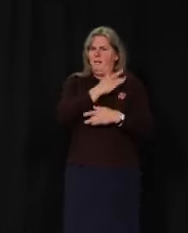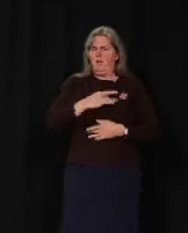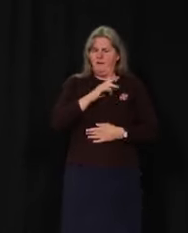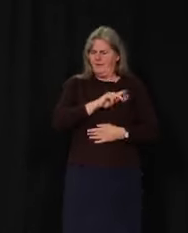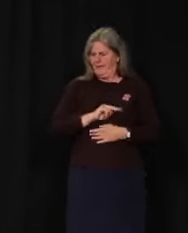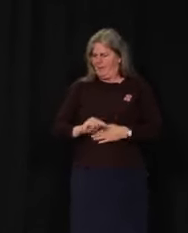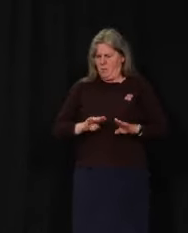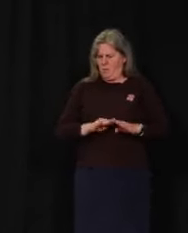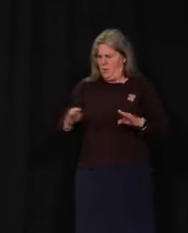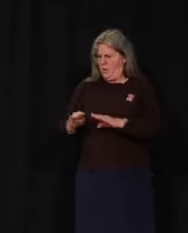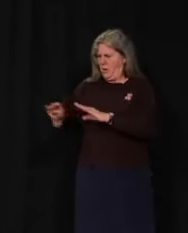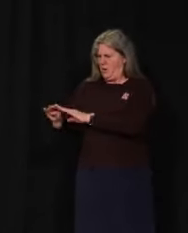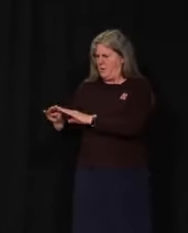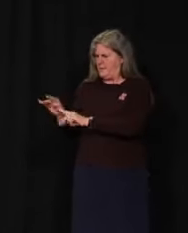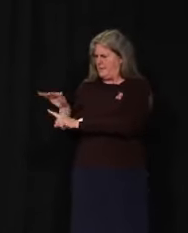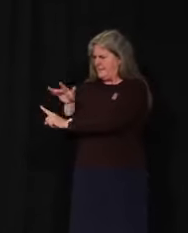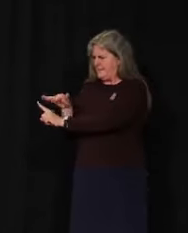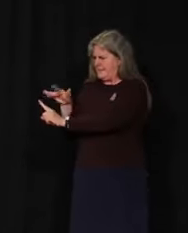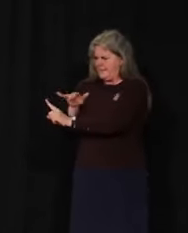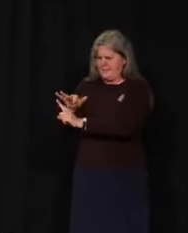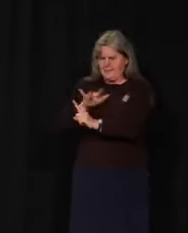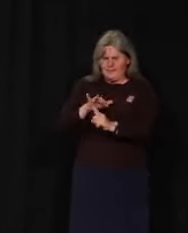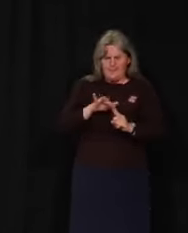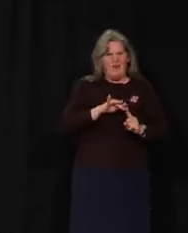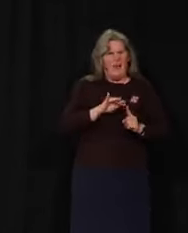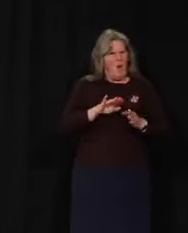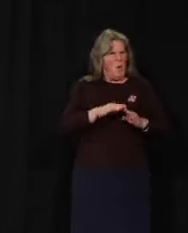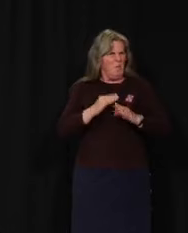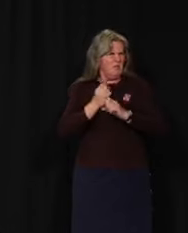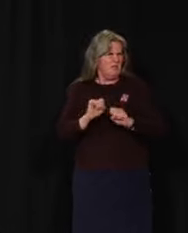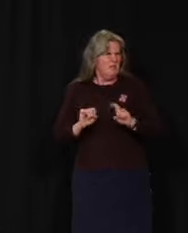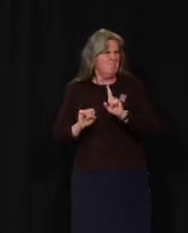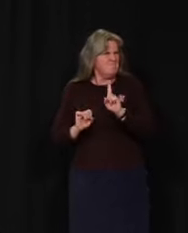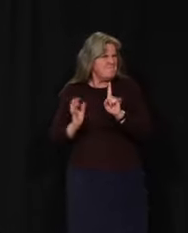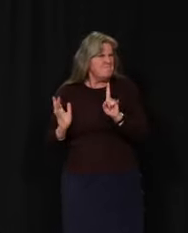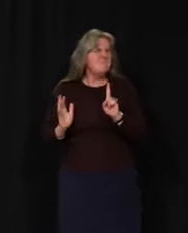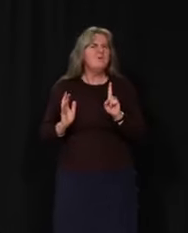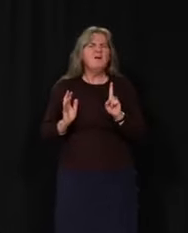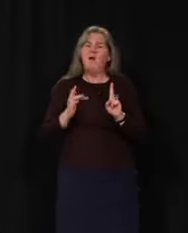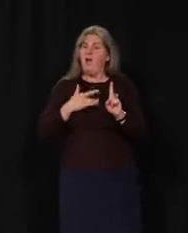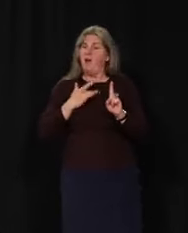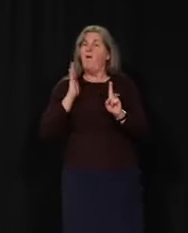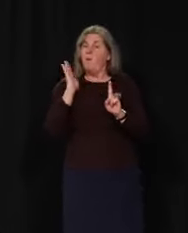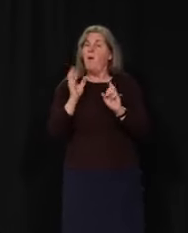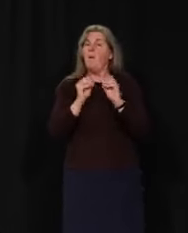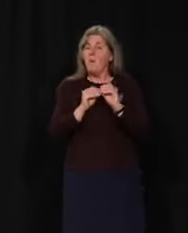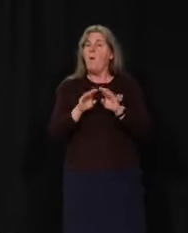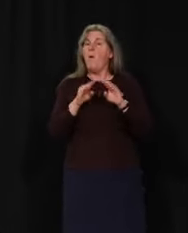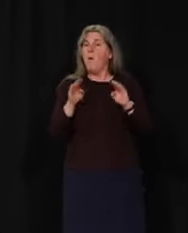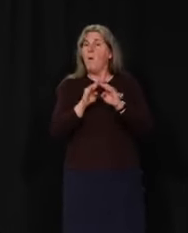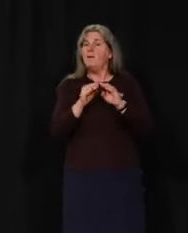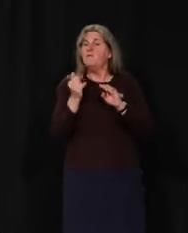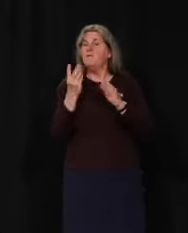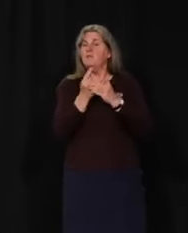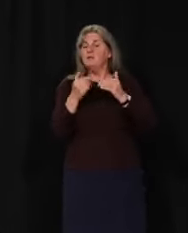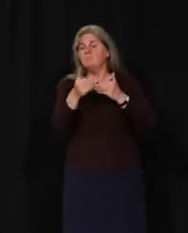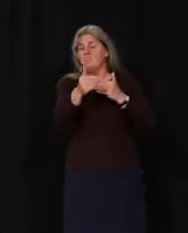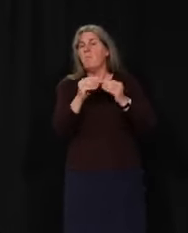monitoring how to do that safely. I anticipate that we will be able to lift to further lift restrictions in the coming